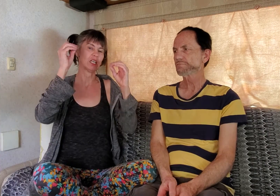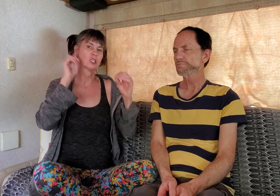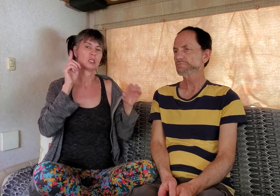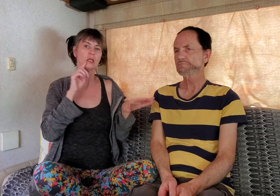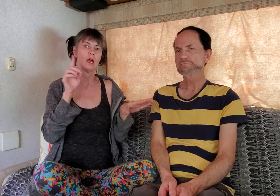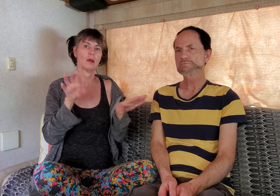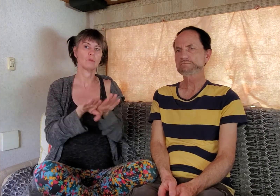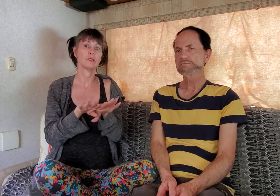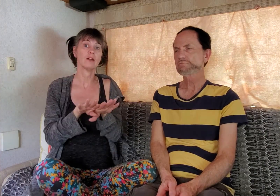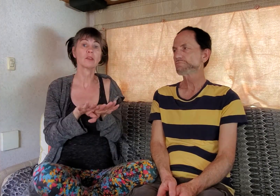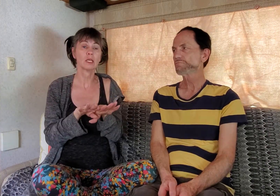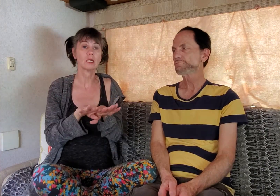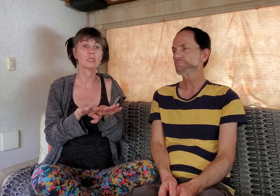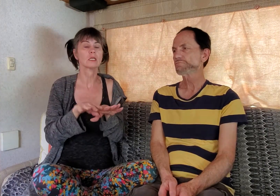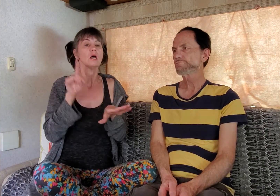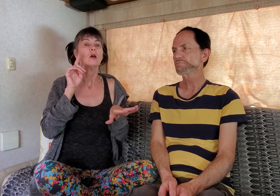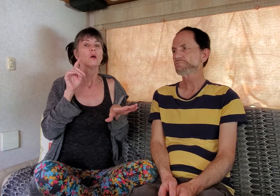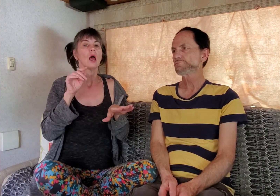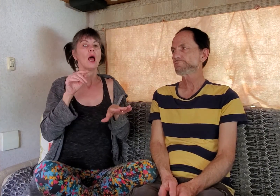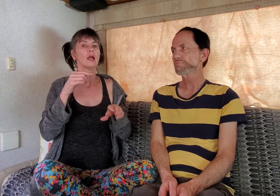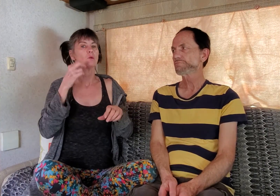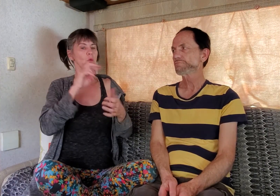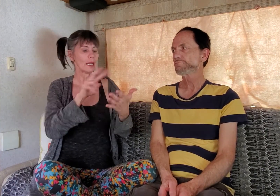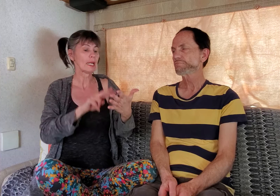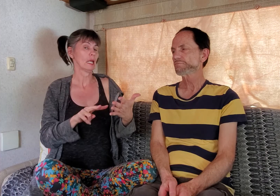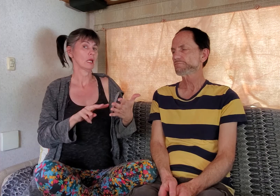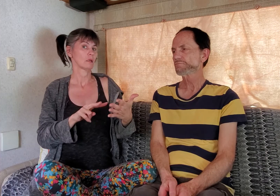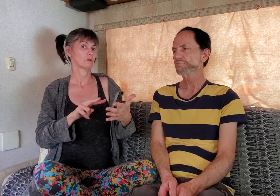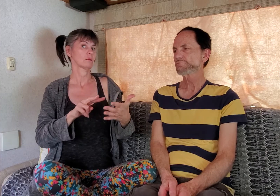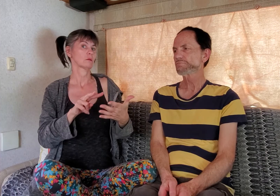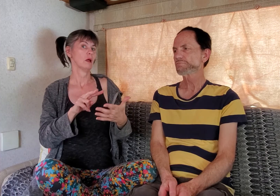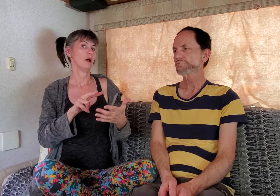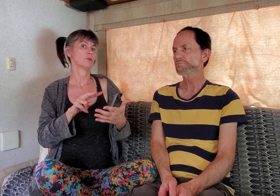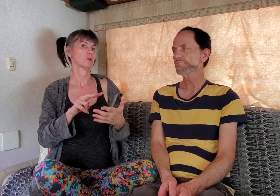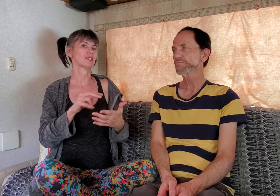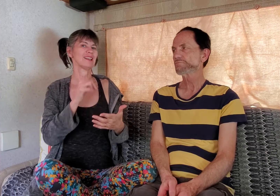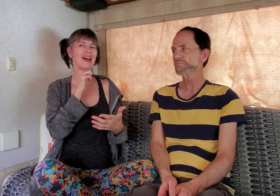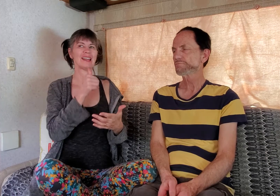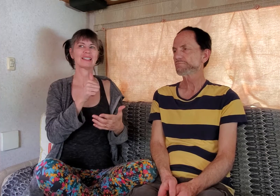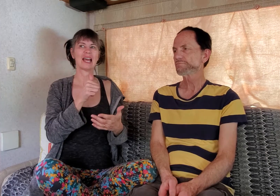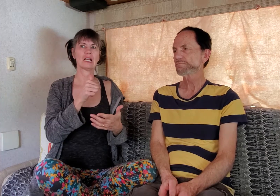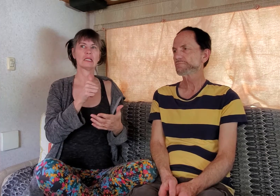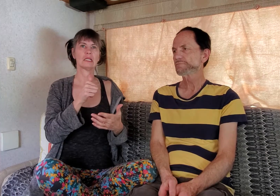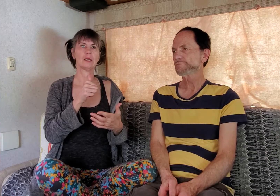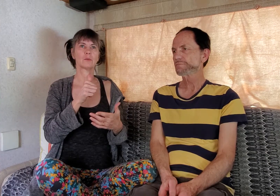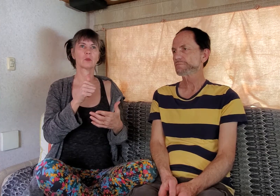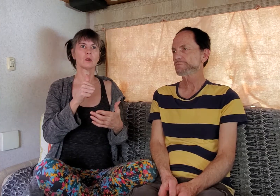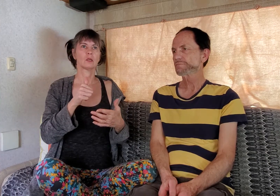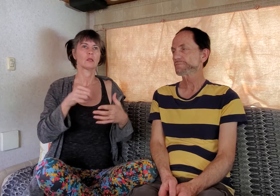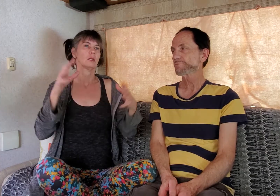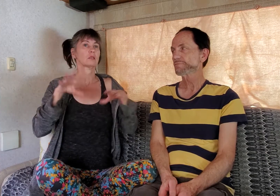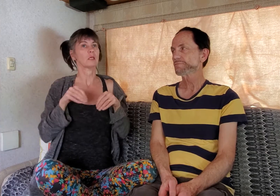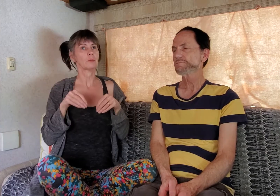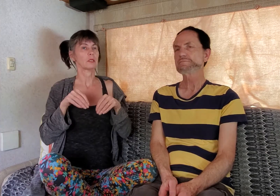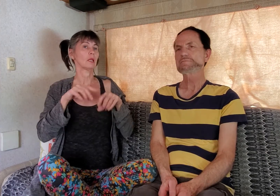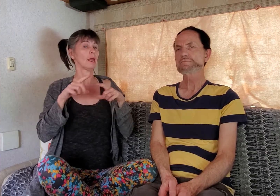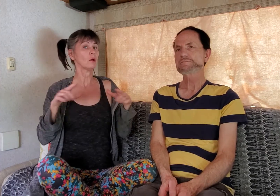teach deaf kids reading. So it's not exactly the accepted